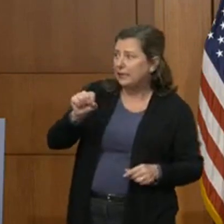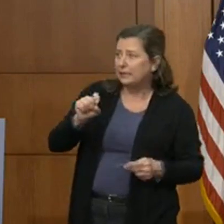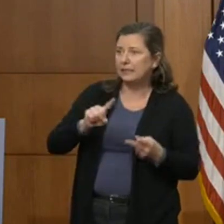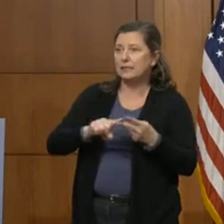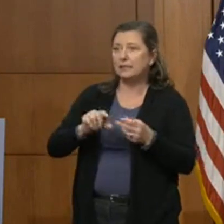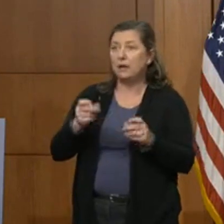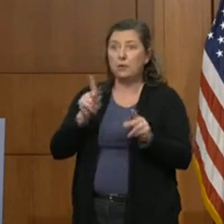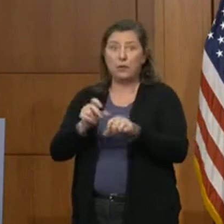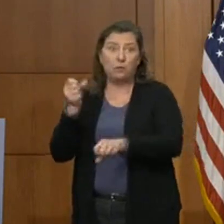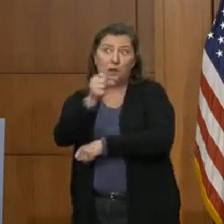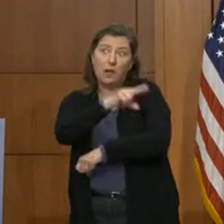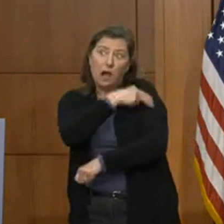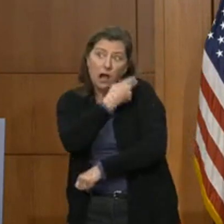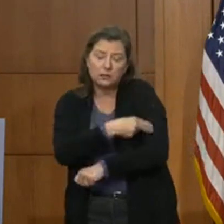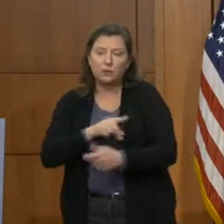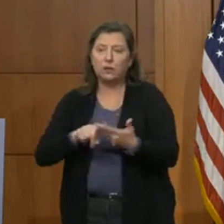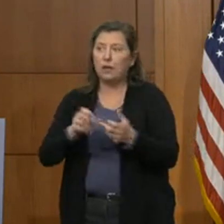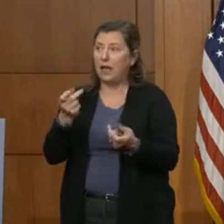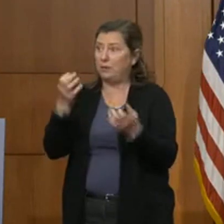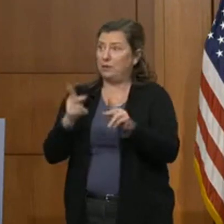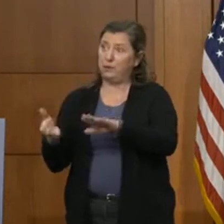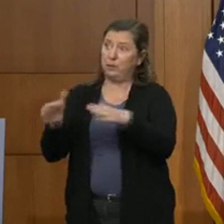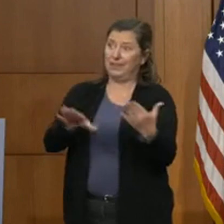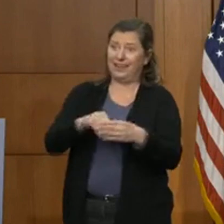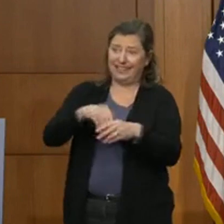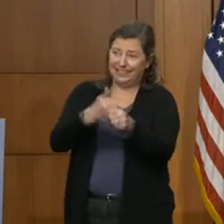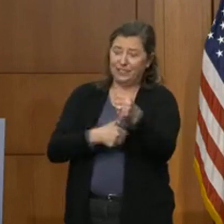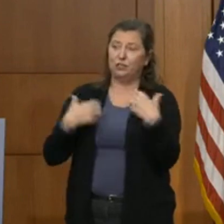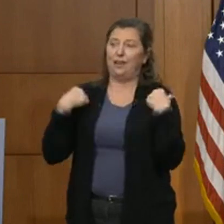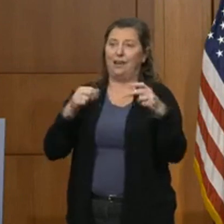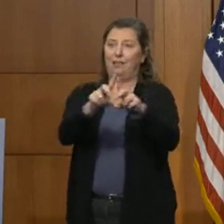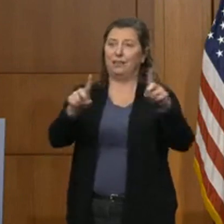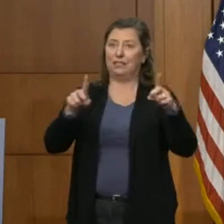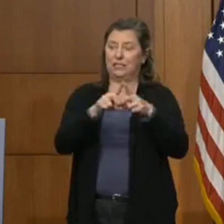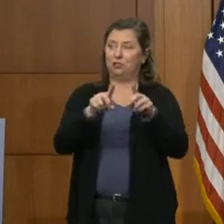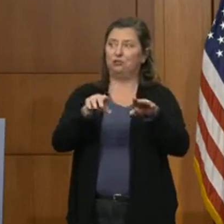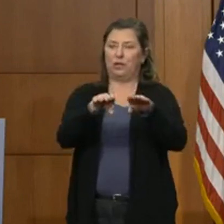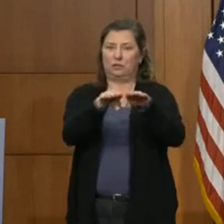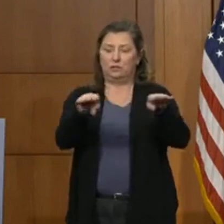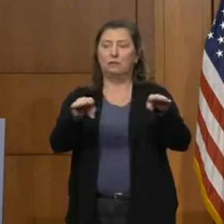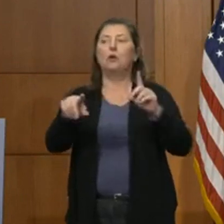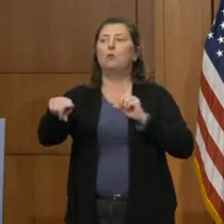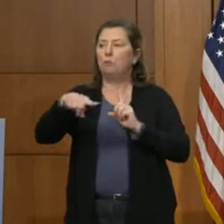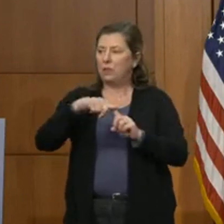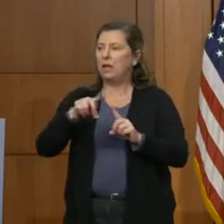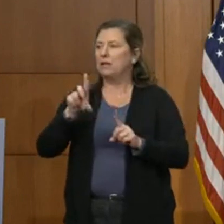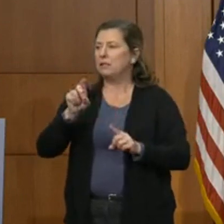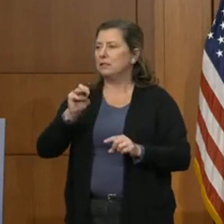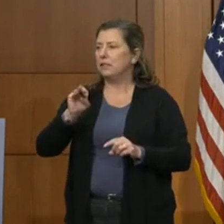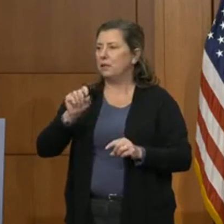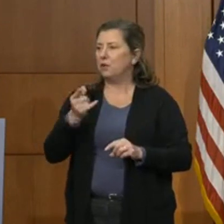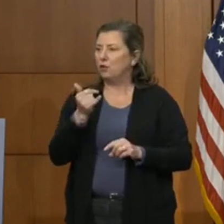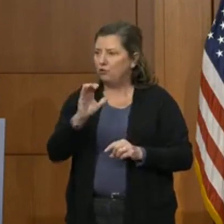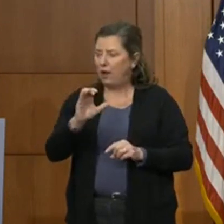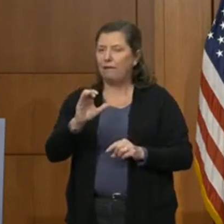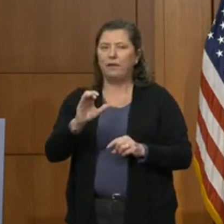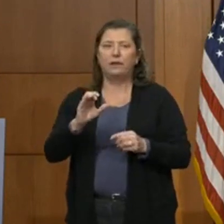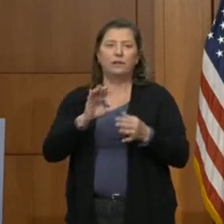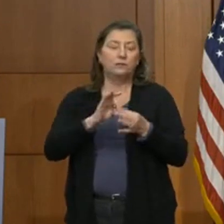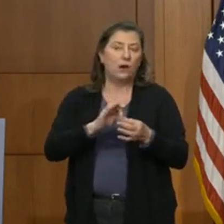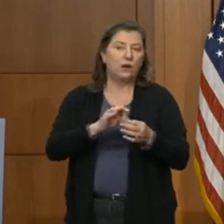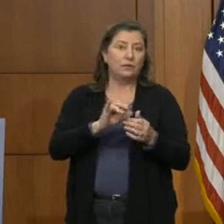hospitalizations, and fatalities at the health district level with demographic information regarding age,